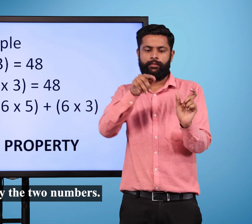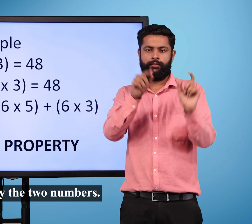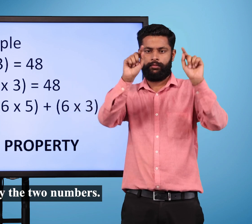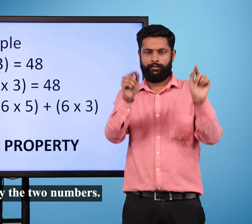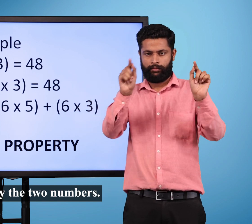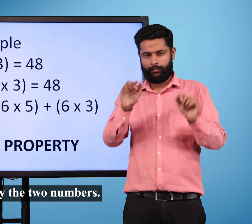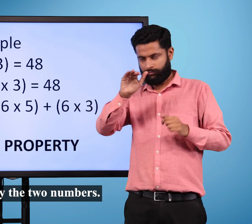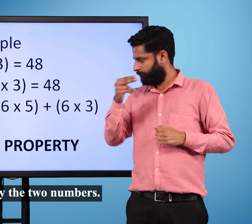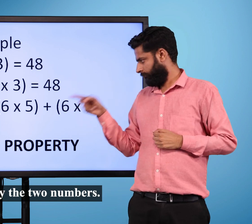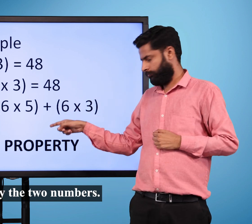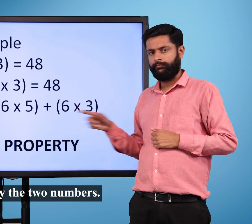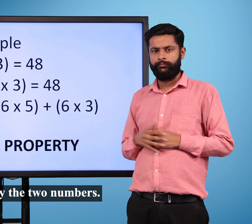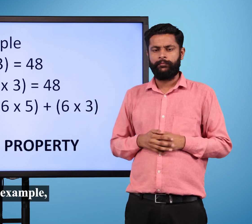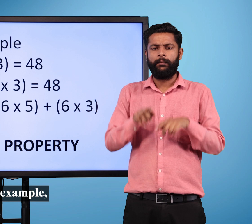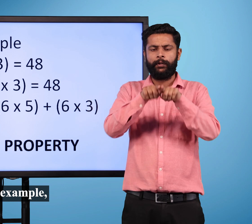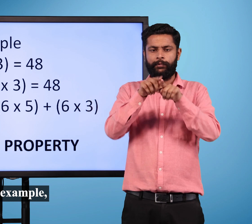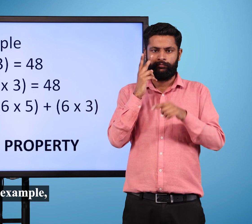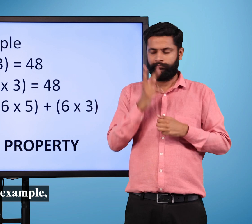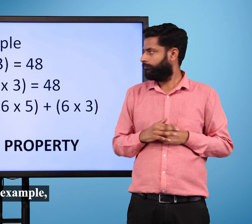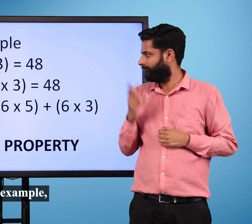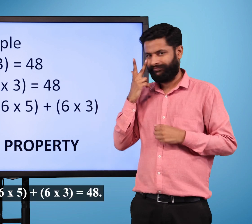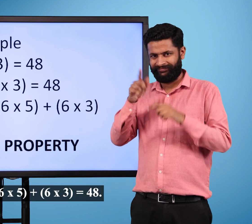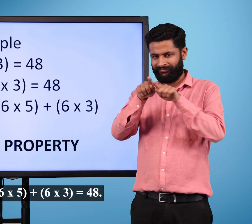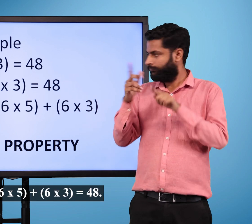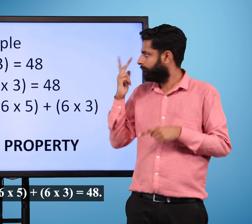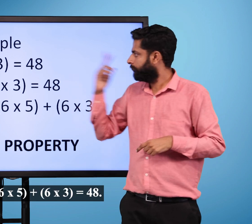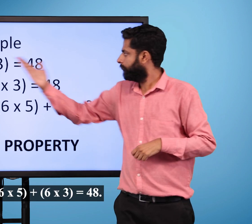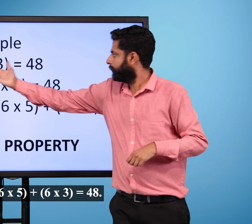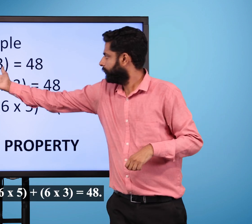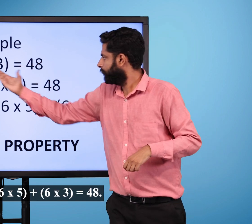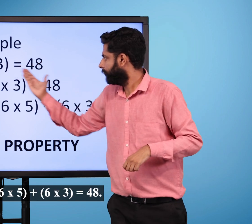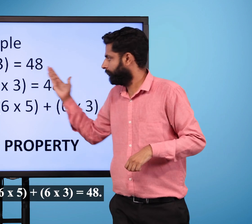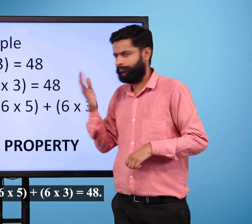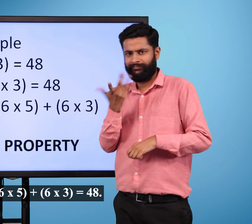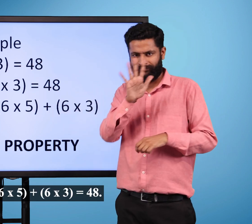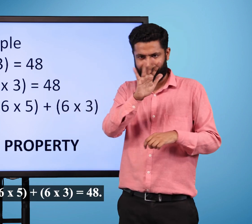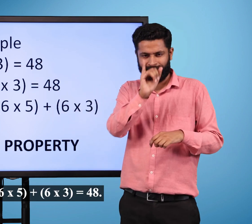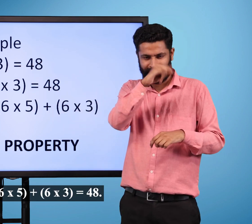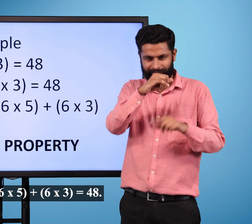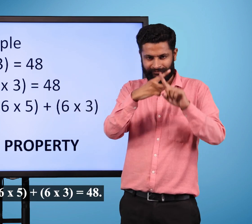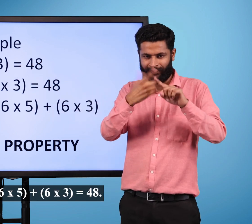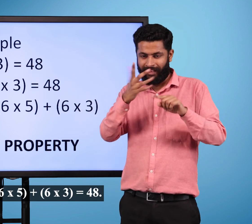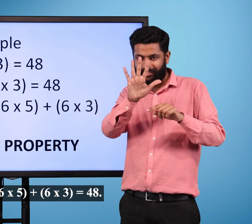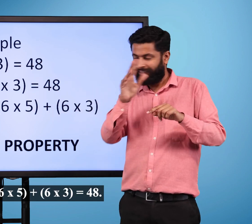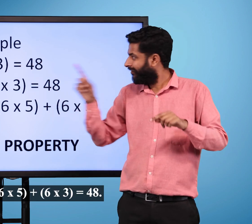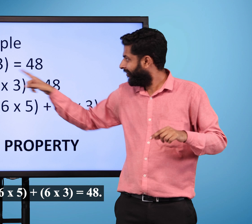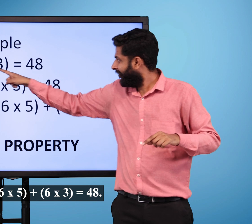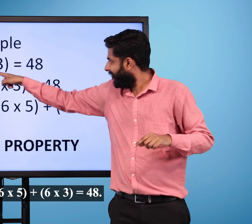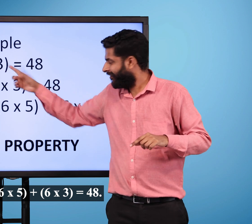by the two numbers. For example, 6 into 5 plus 3 is equal to 6 into